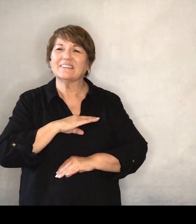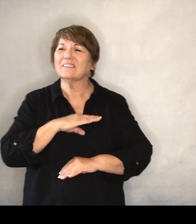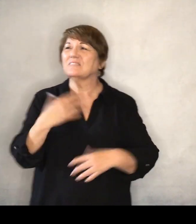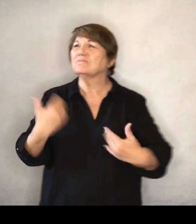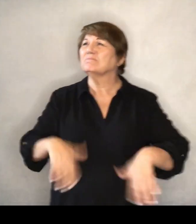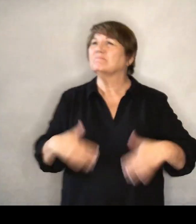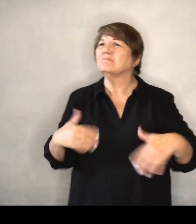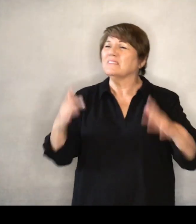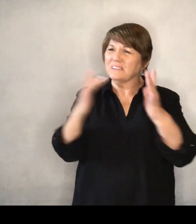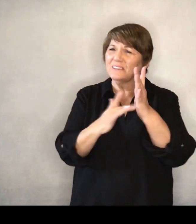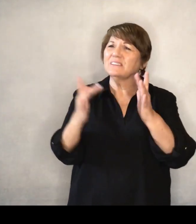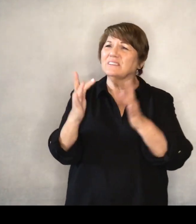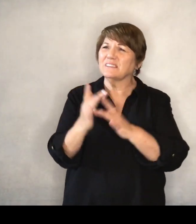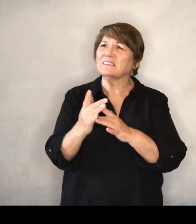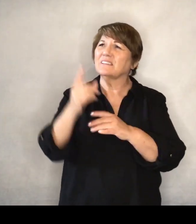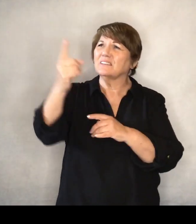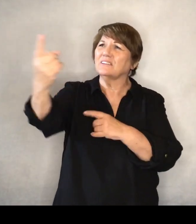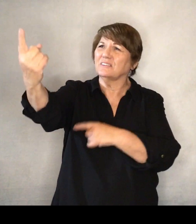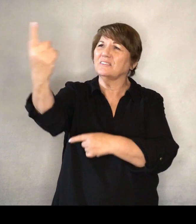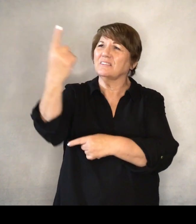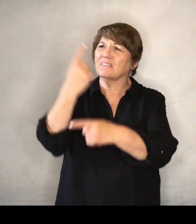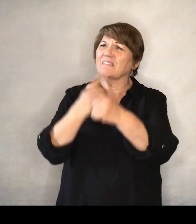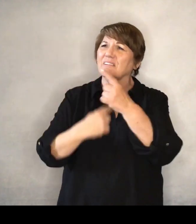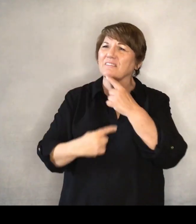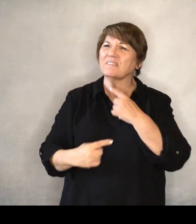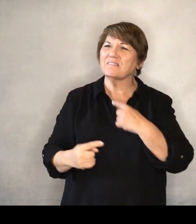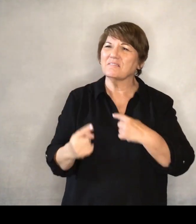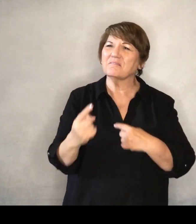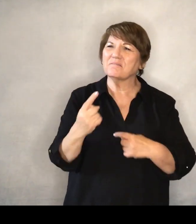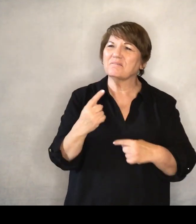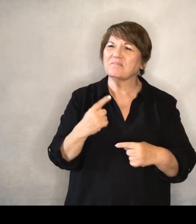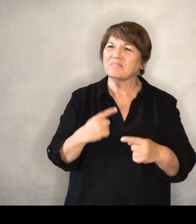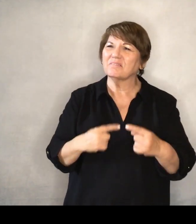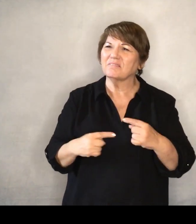enough. You came along